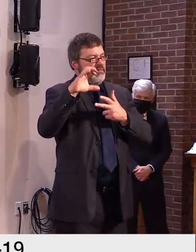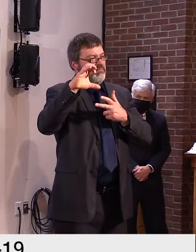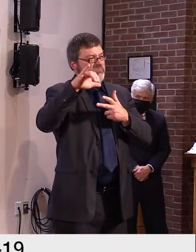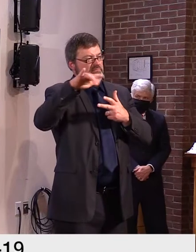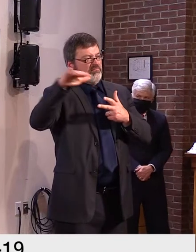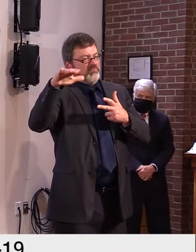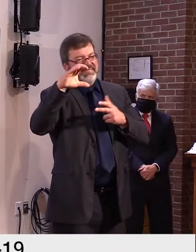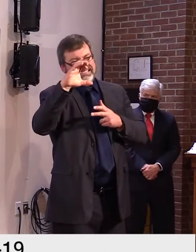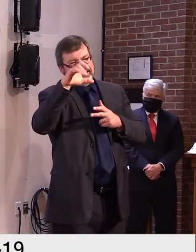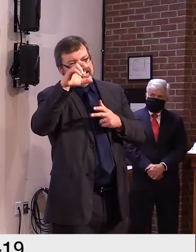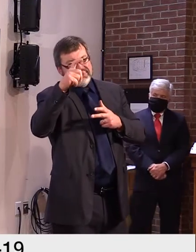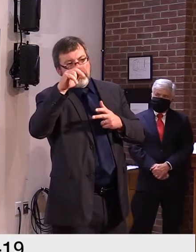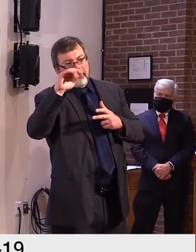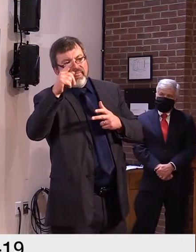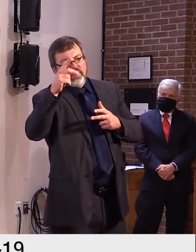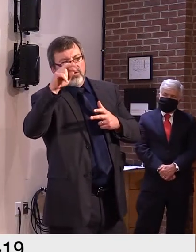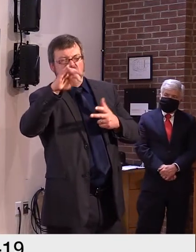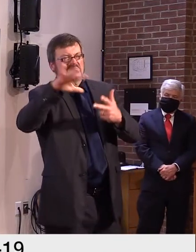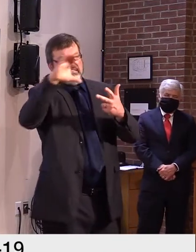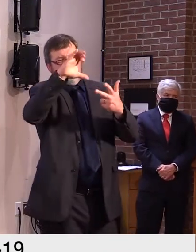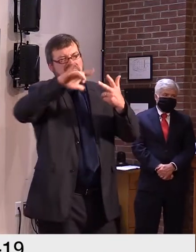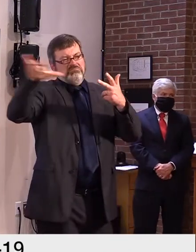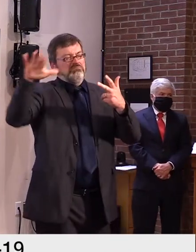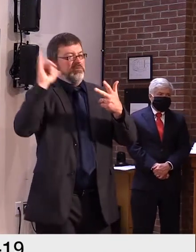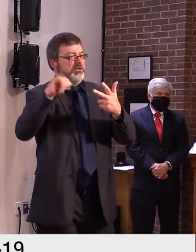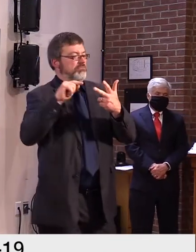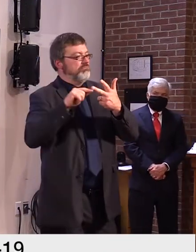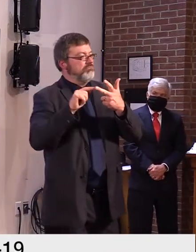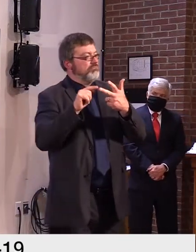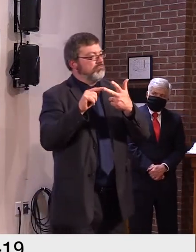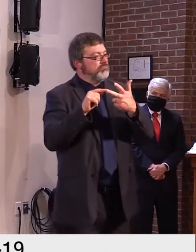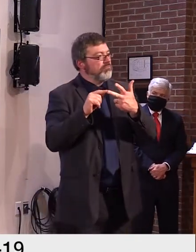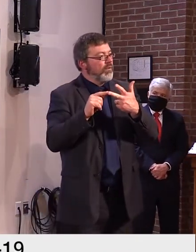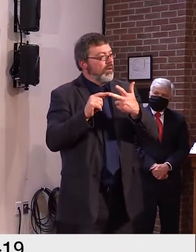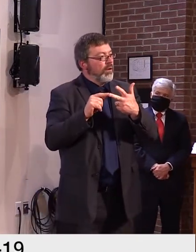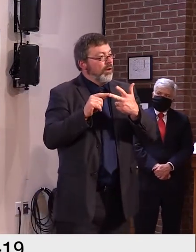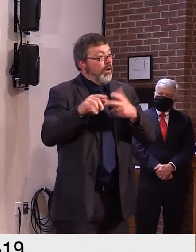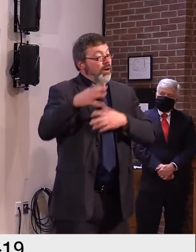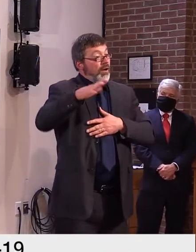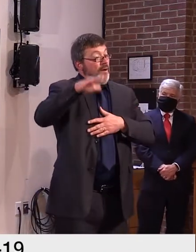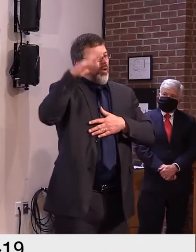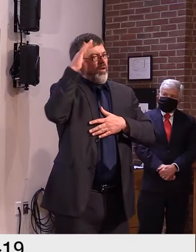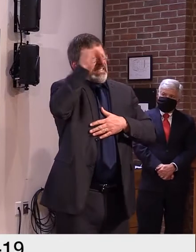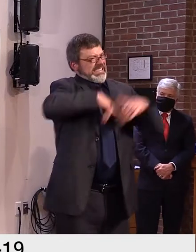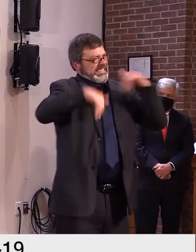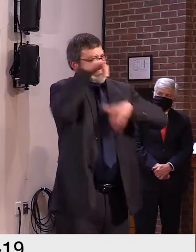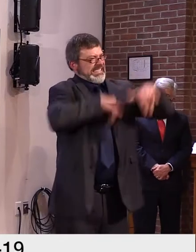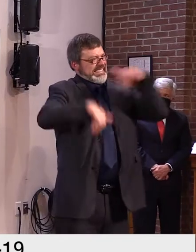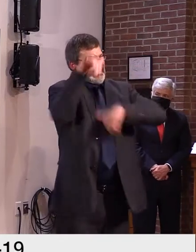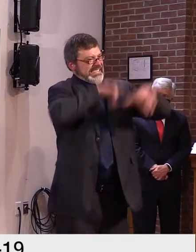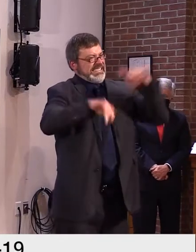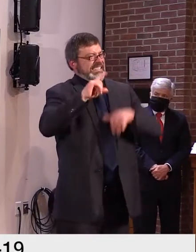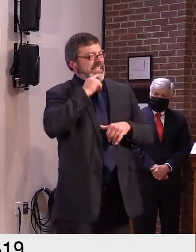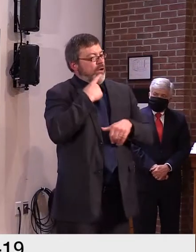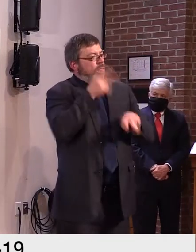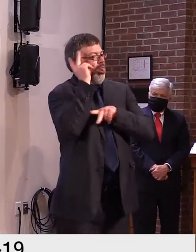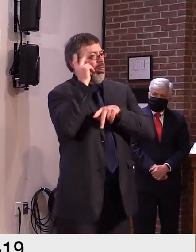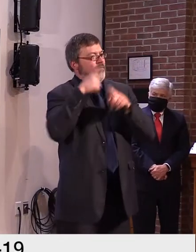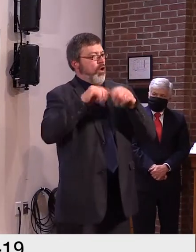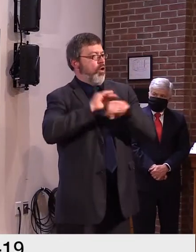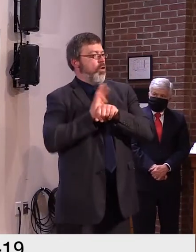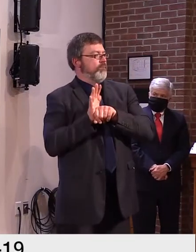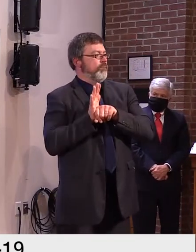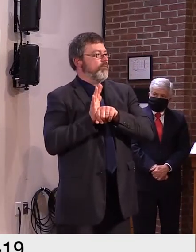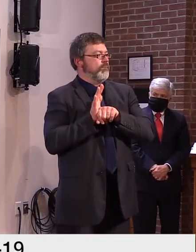for people at the more severe end of the illness range. And generally, those people are going to be in a hospital